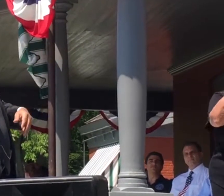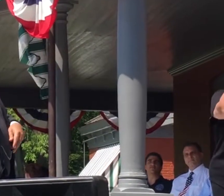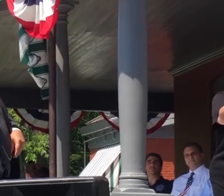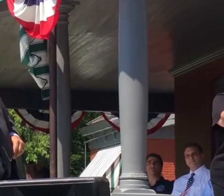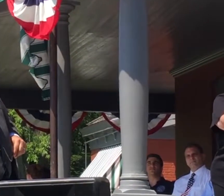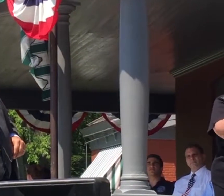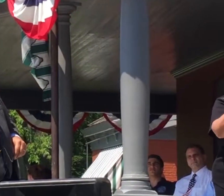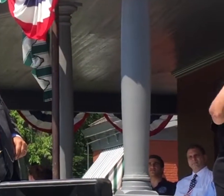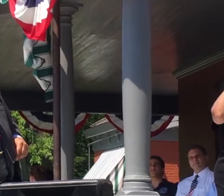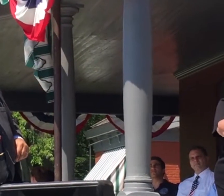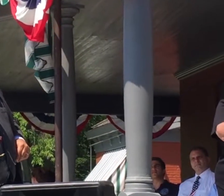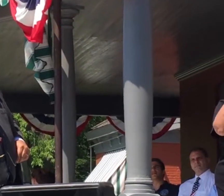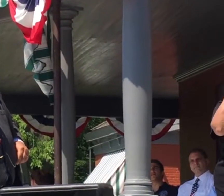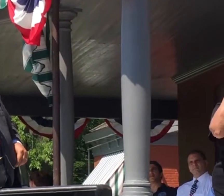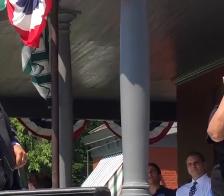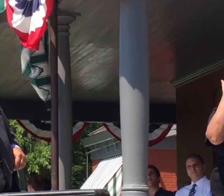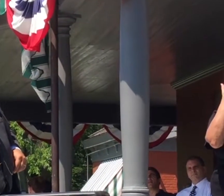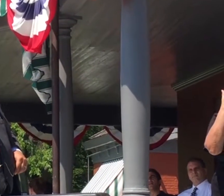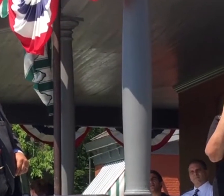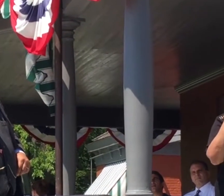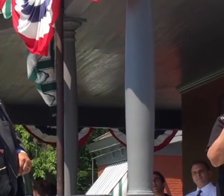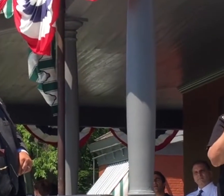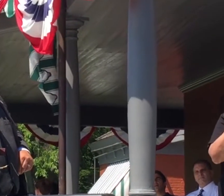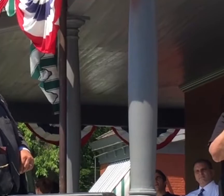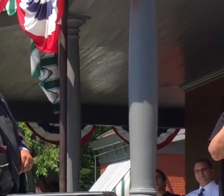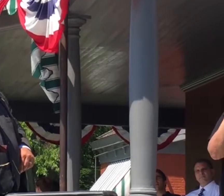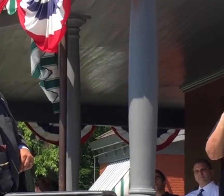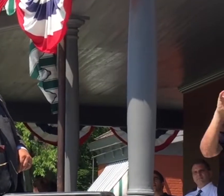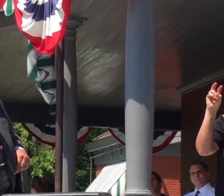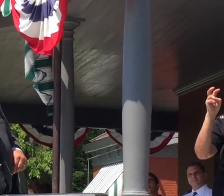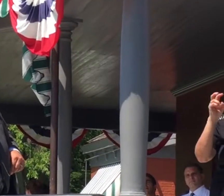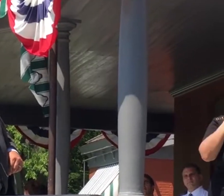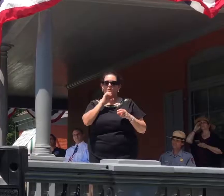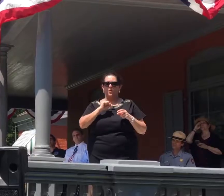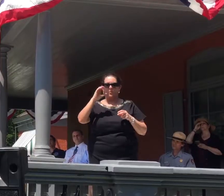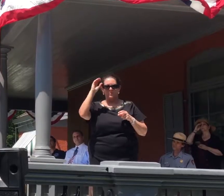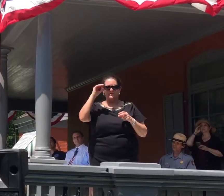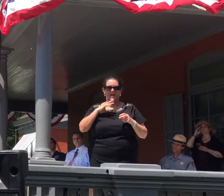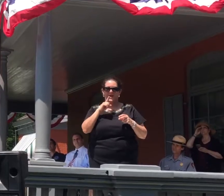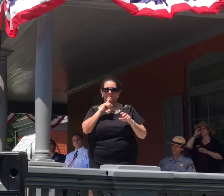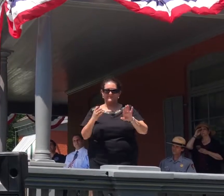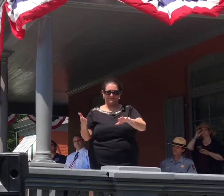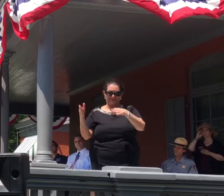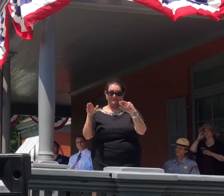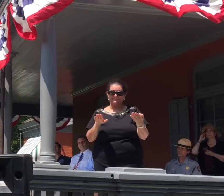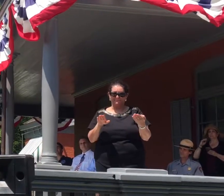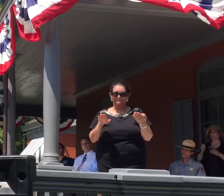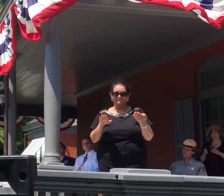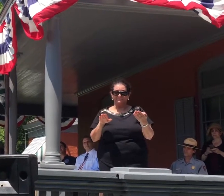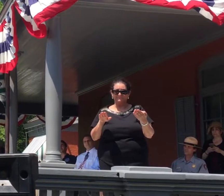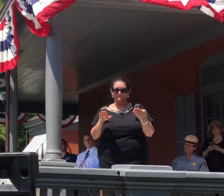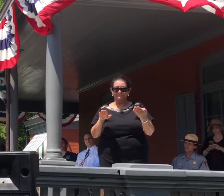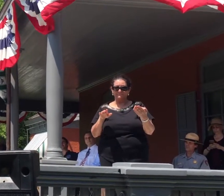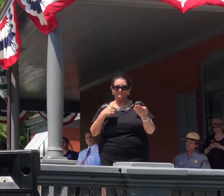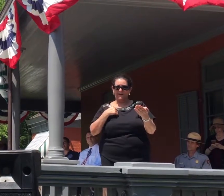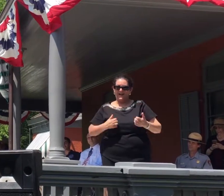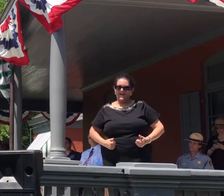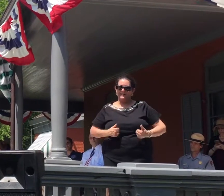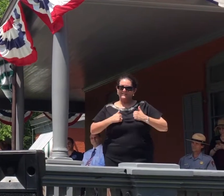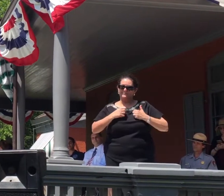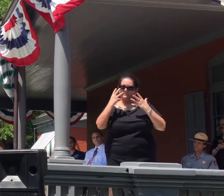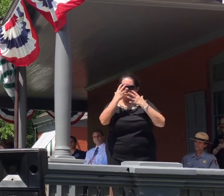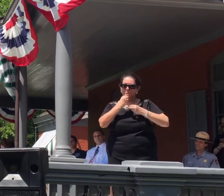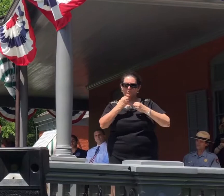to France to his brothers, "The old lion is dead." I lived a wonderful life here at Sagamore